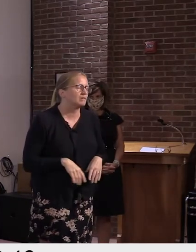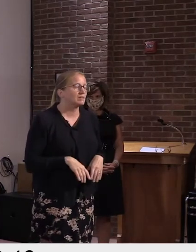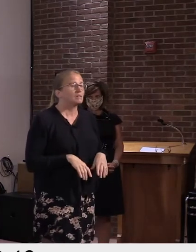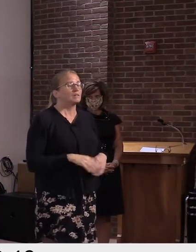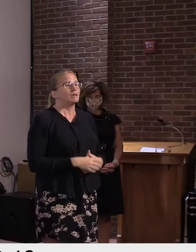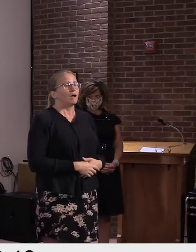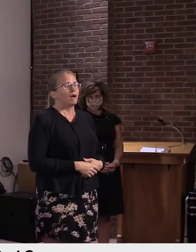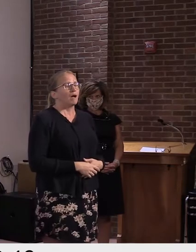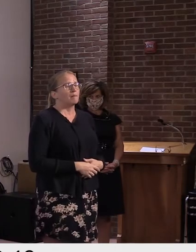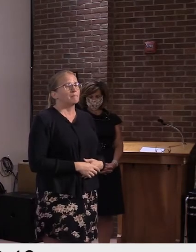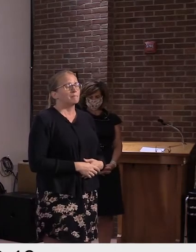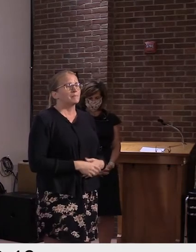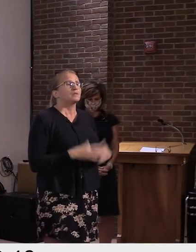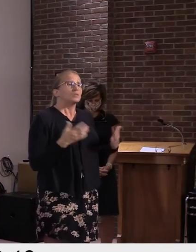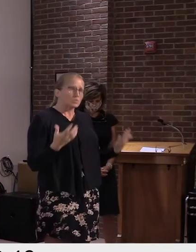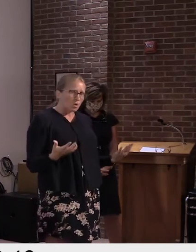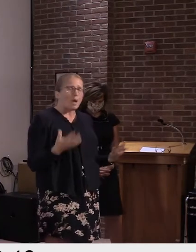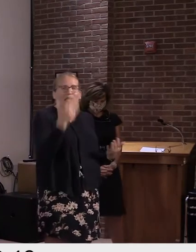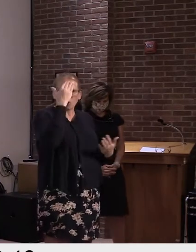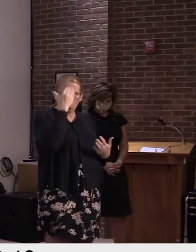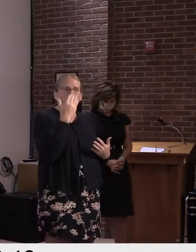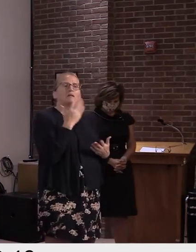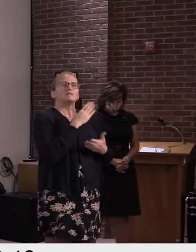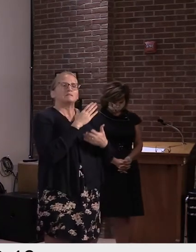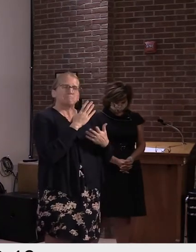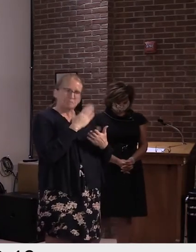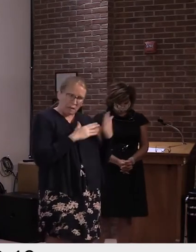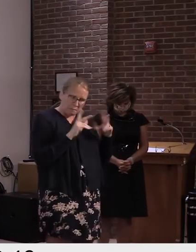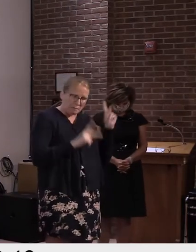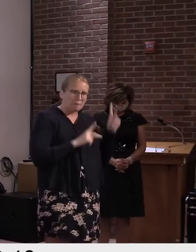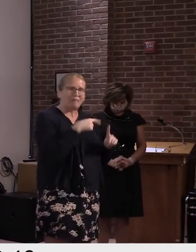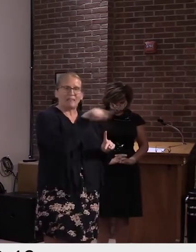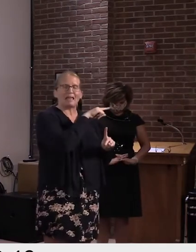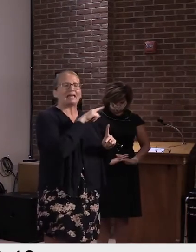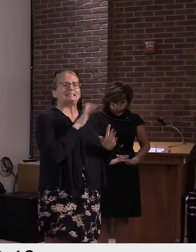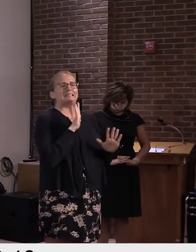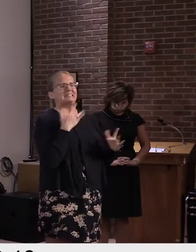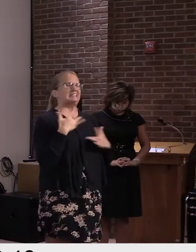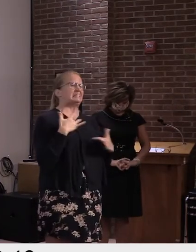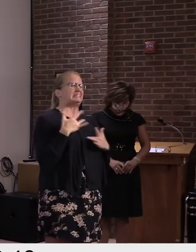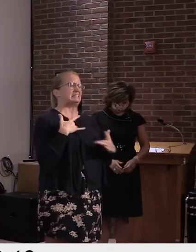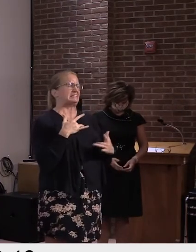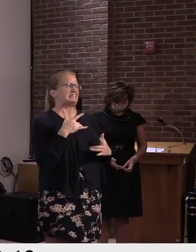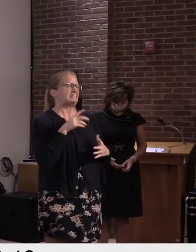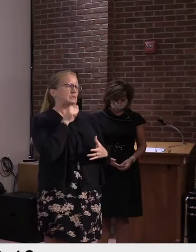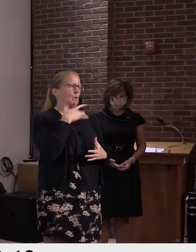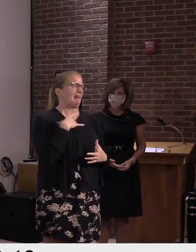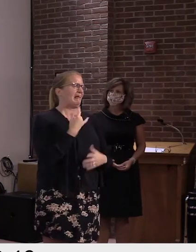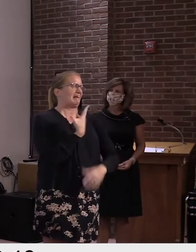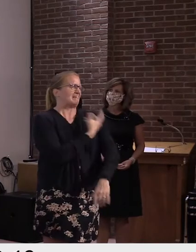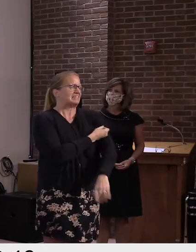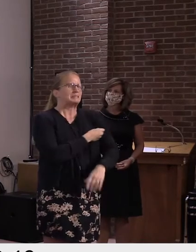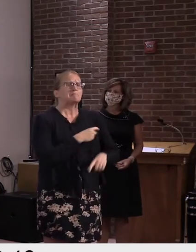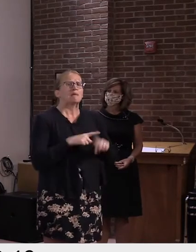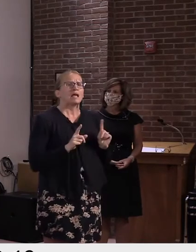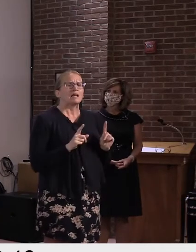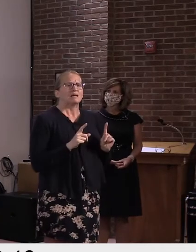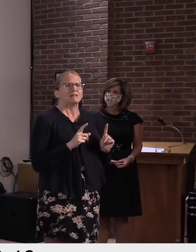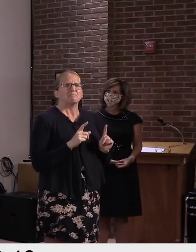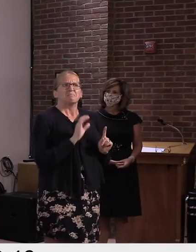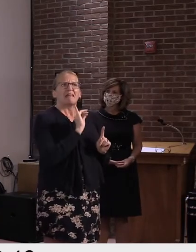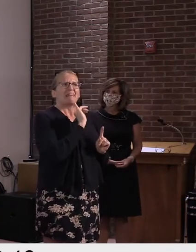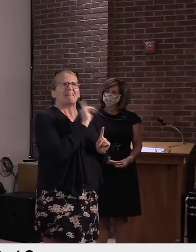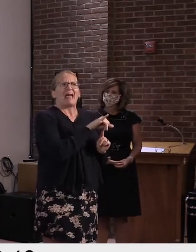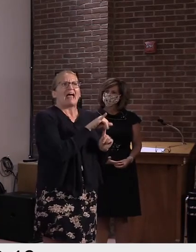hesitant community that have concerns about vaccines, it would not amount to such a huge percent that it would impede